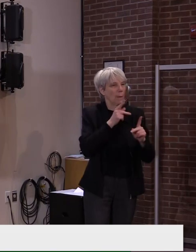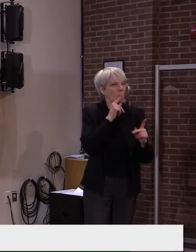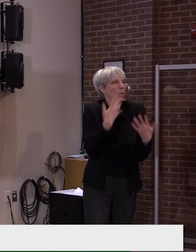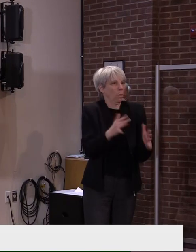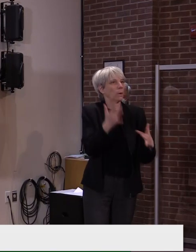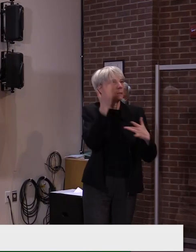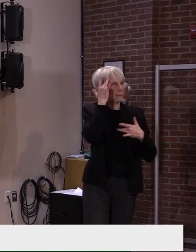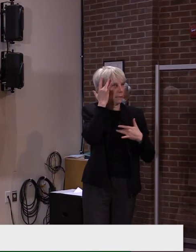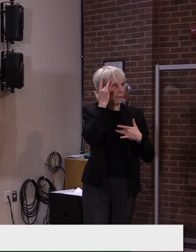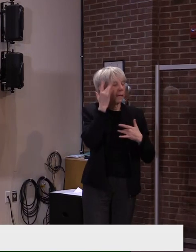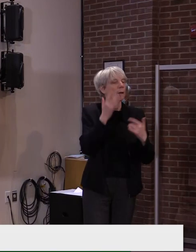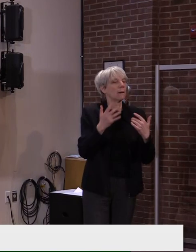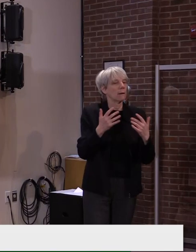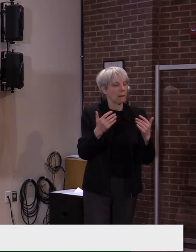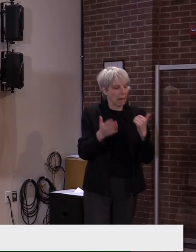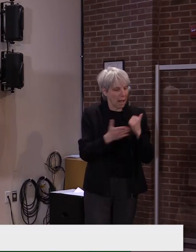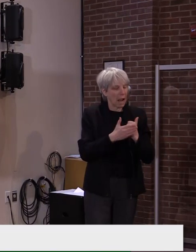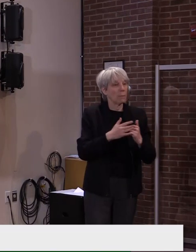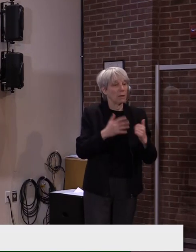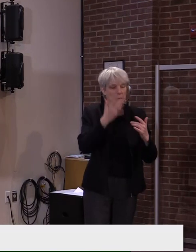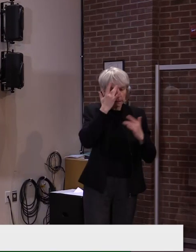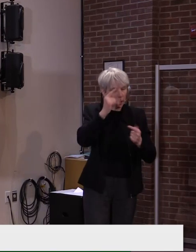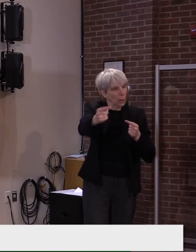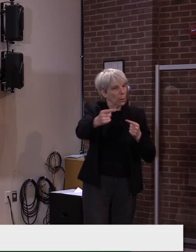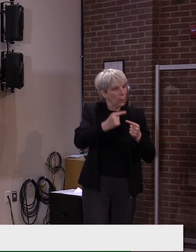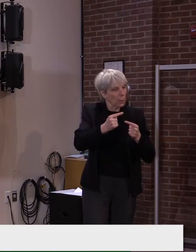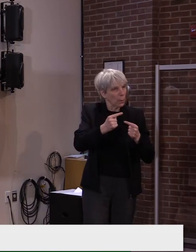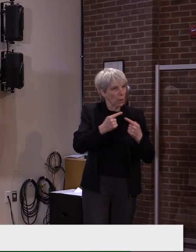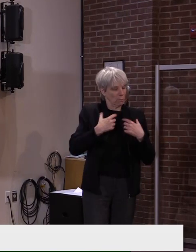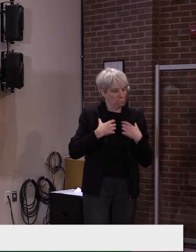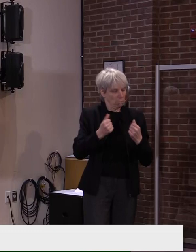will continue through most of January.